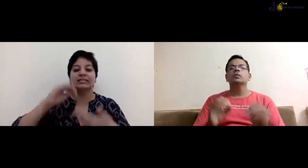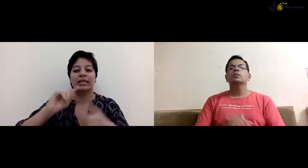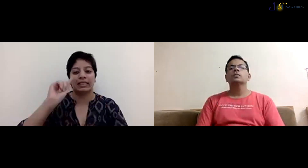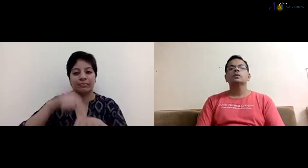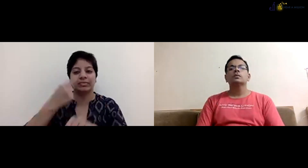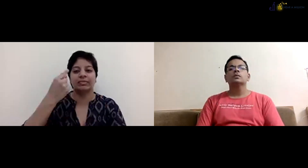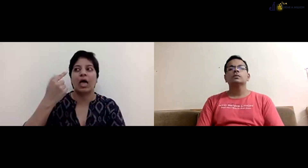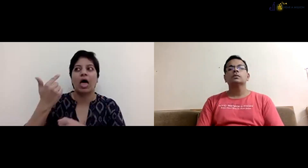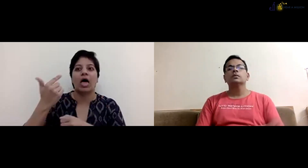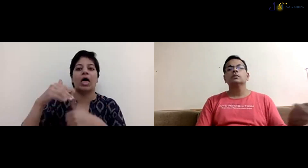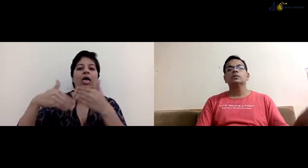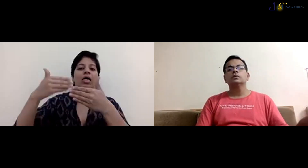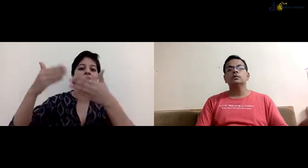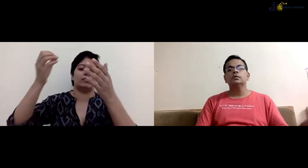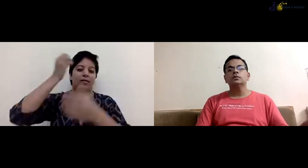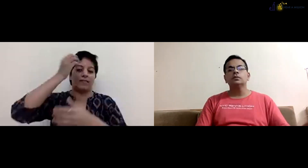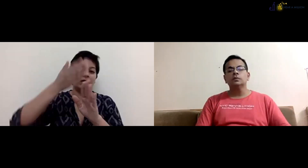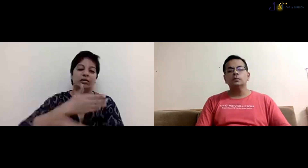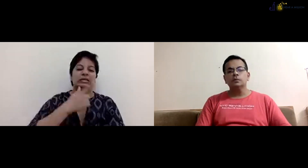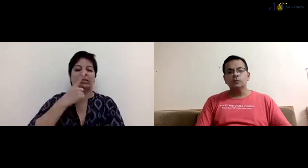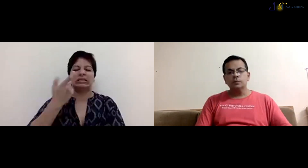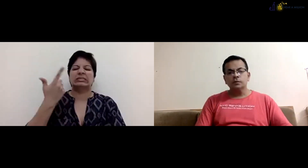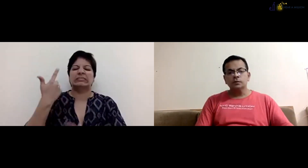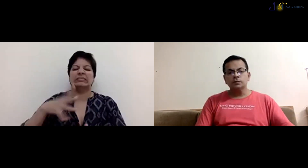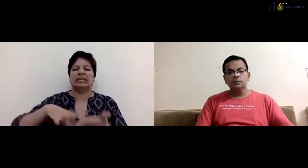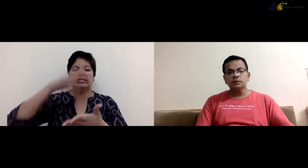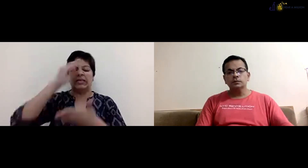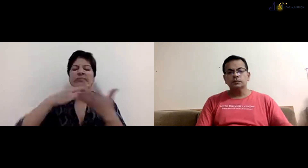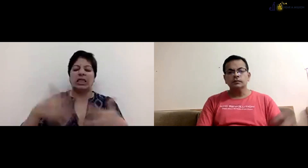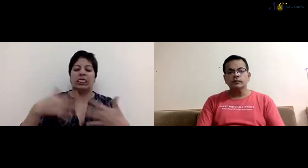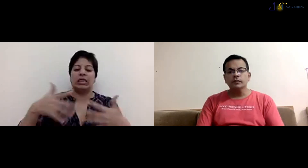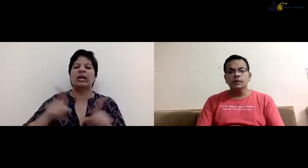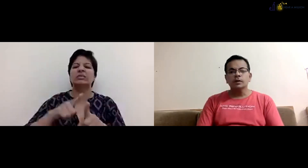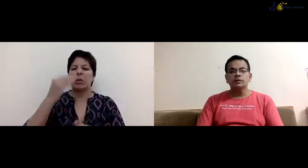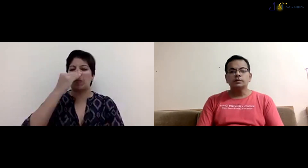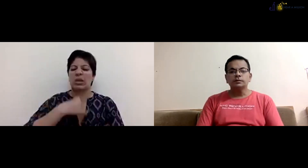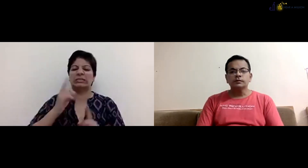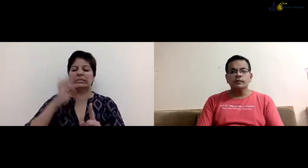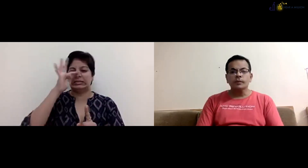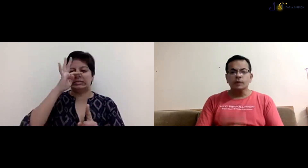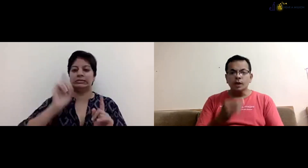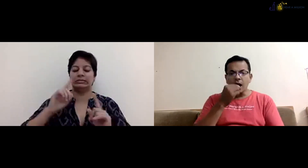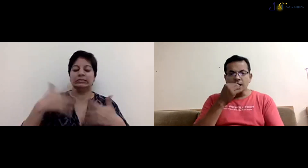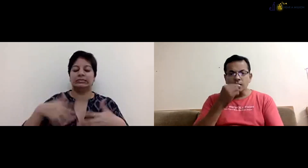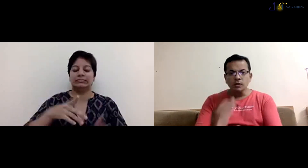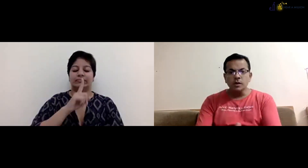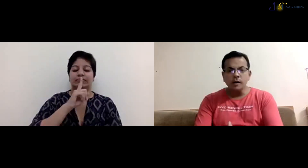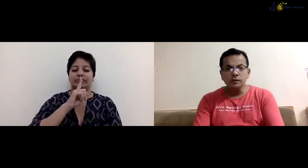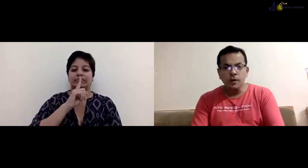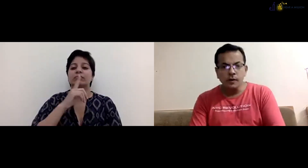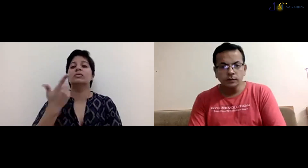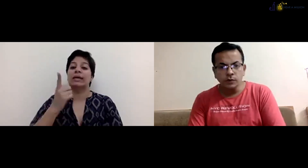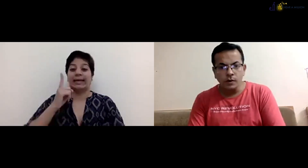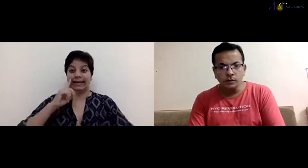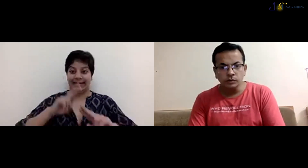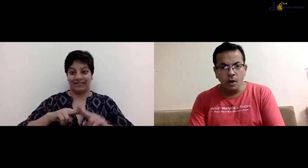you, no. So that was the one thing that, yeah, my husband got to know that I'm facing this kind of issue. So he